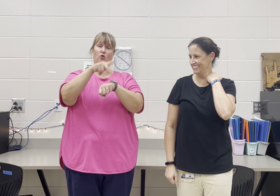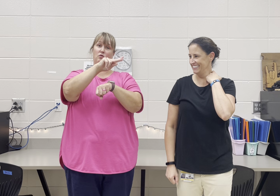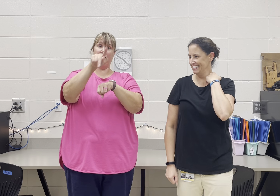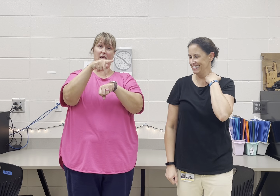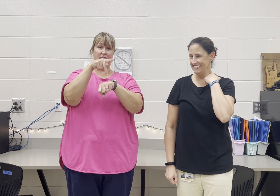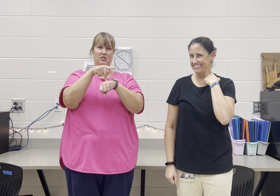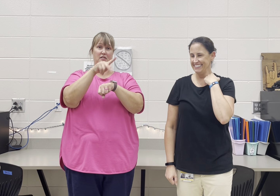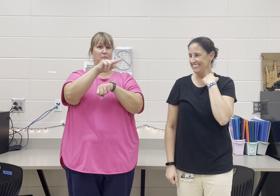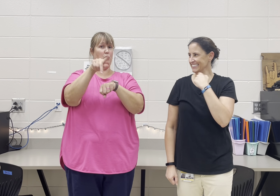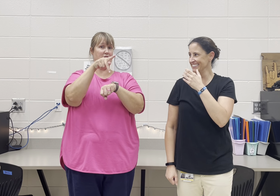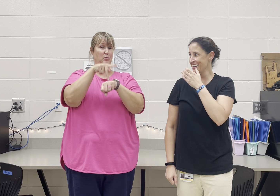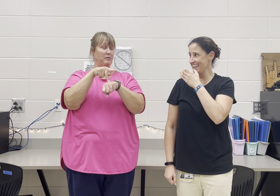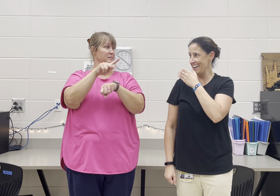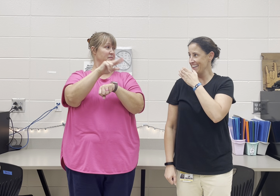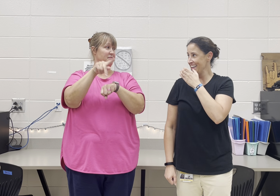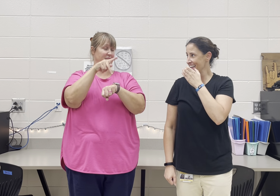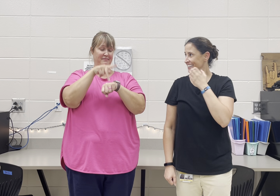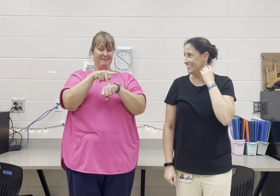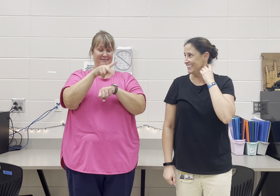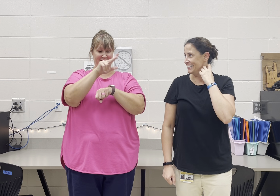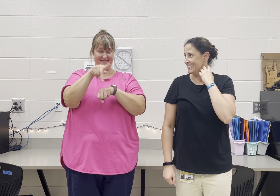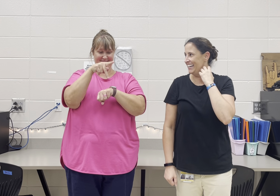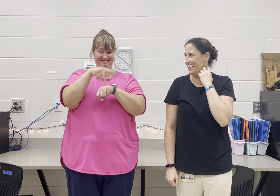circles and touches. Principal.